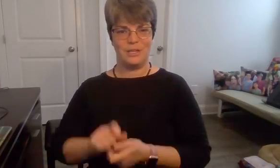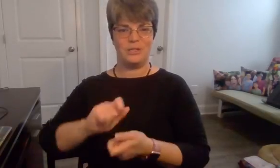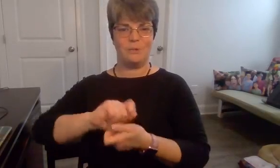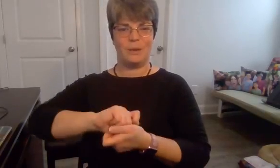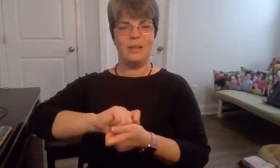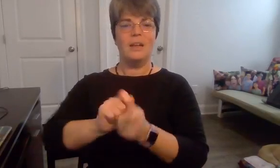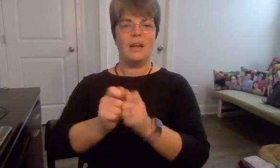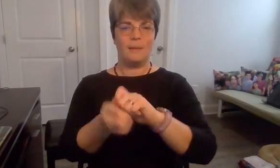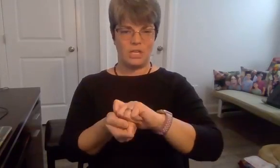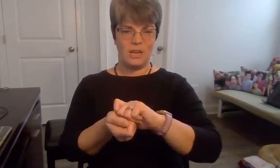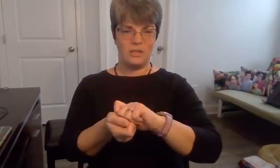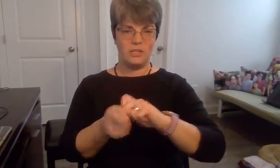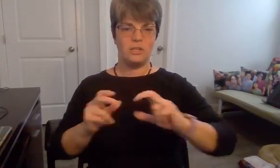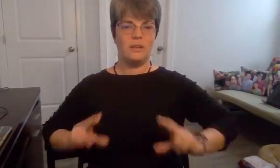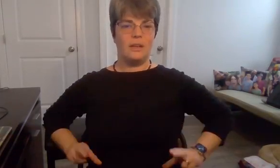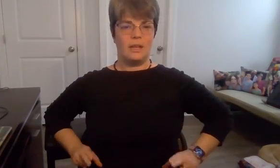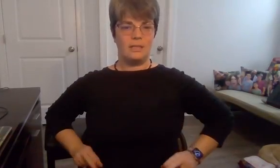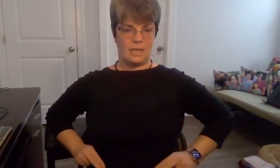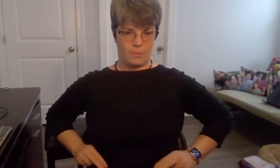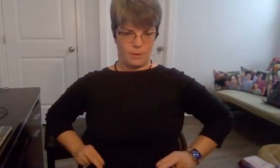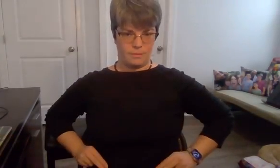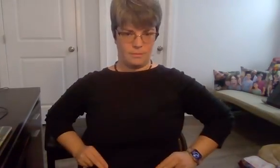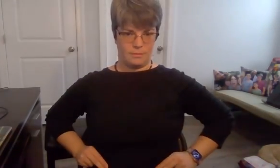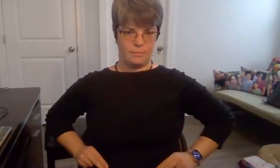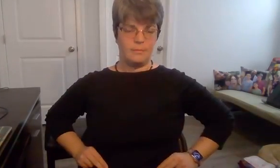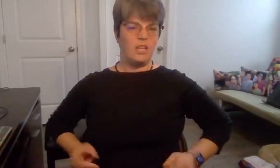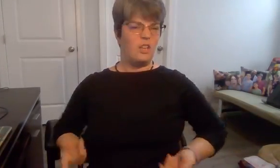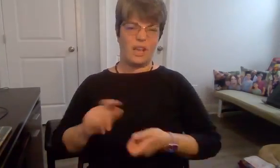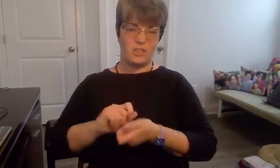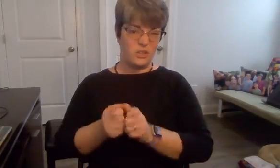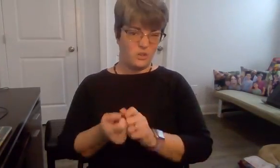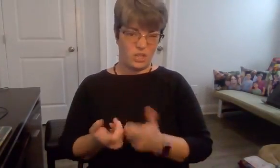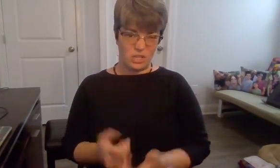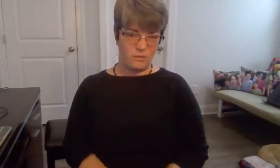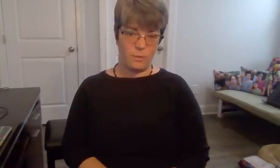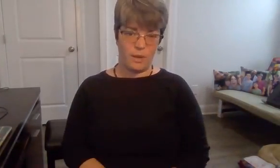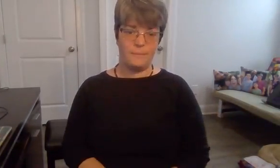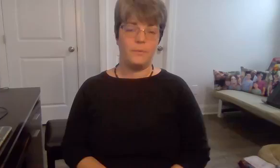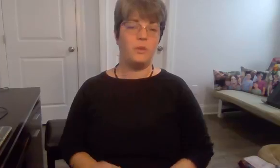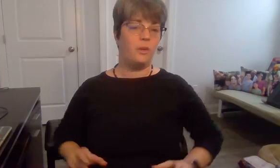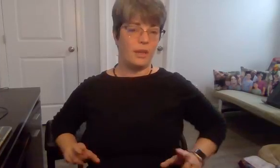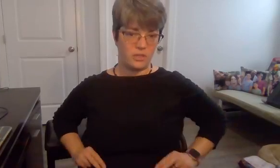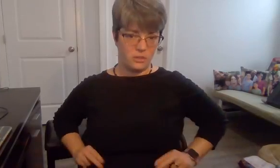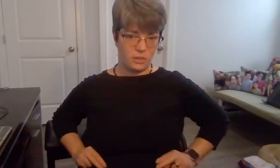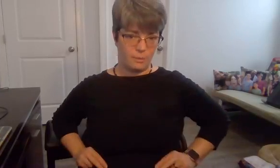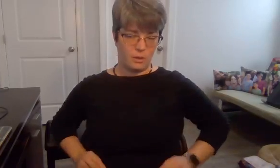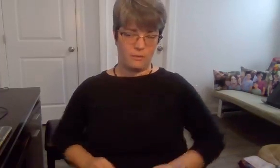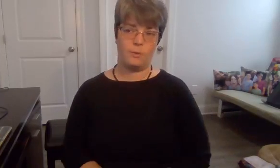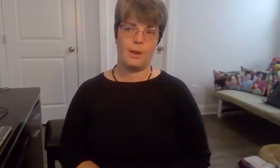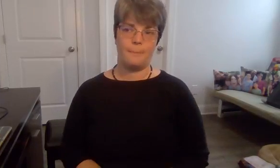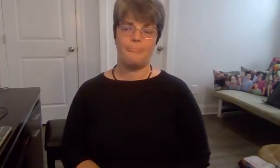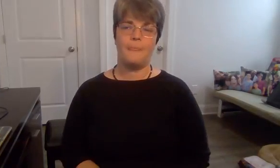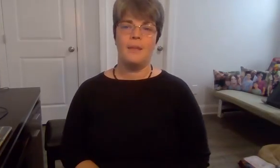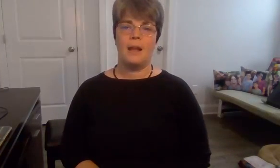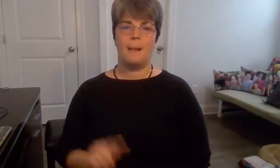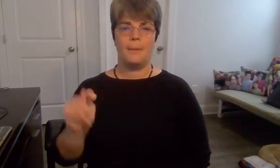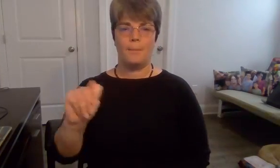to do. But change and diaper. You can just do change if you want. You can just do diaper if you want.